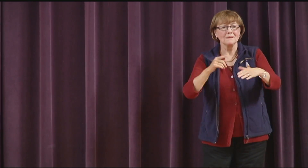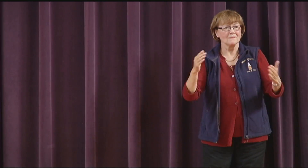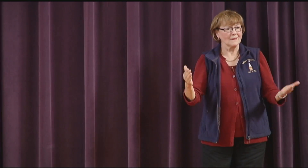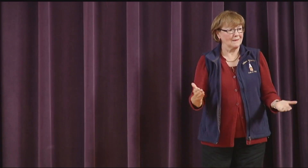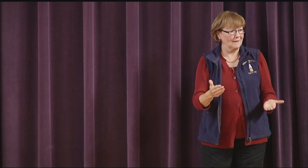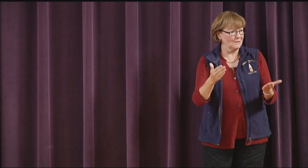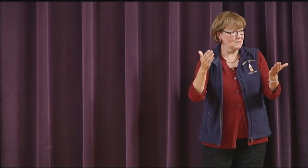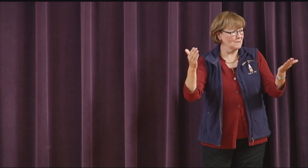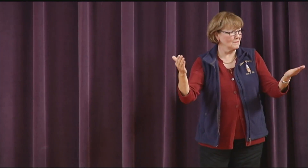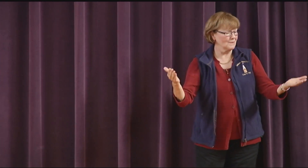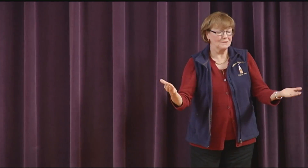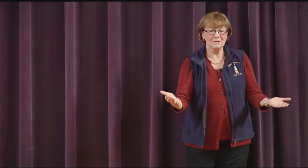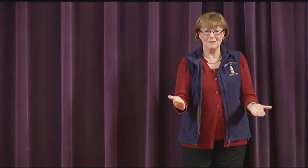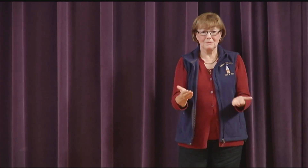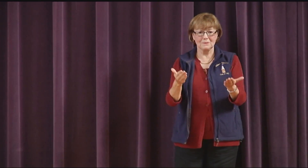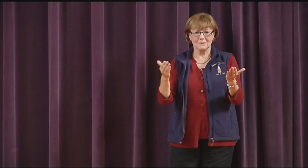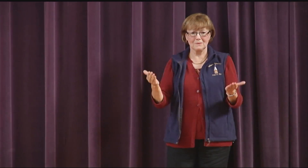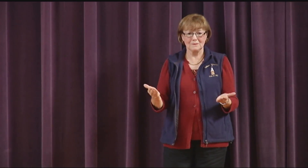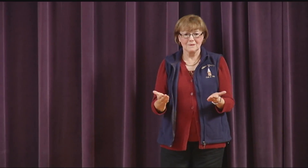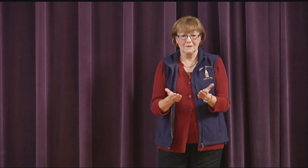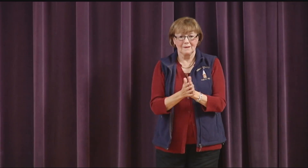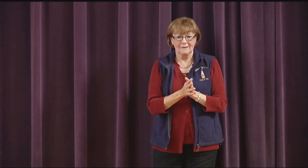Relive your days of yore.